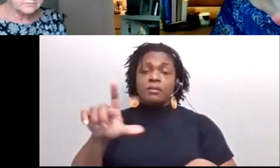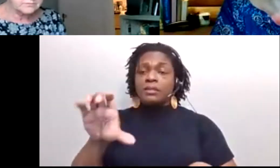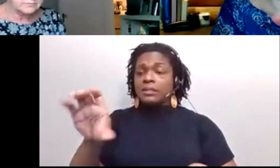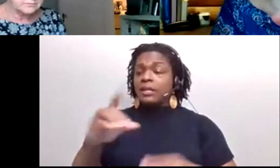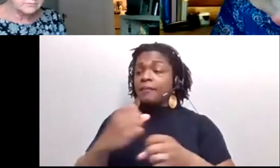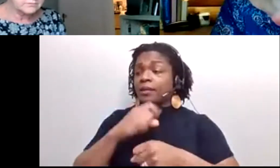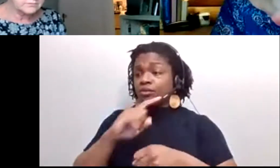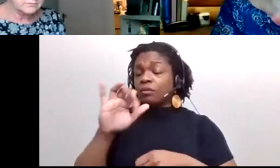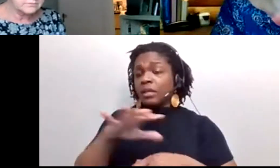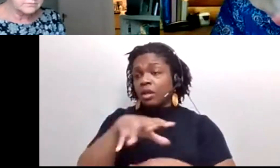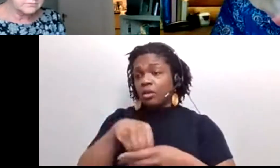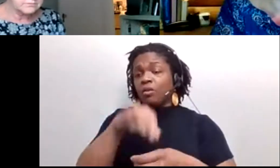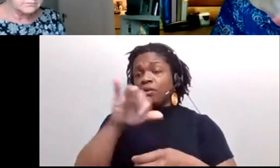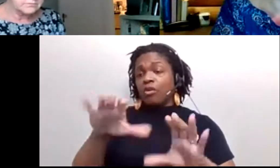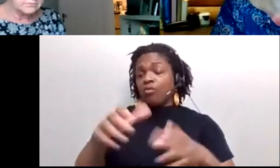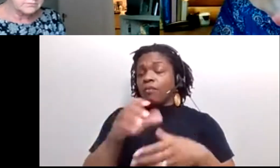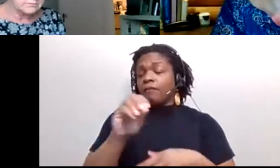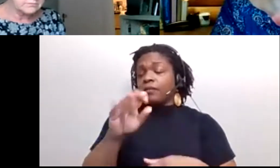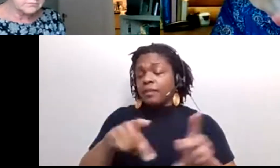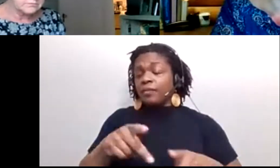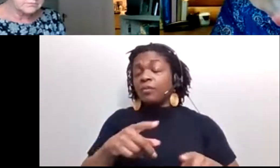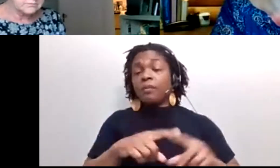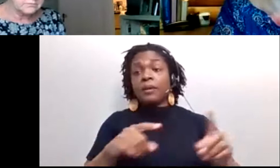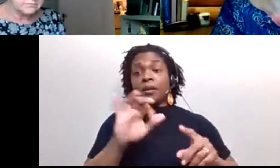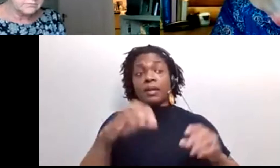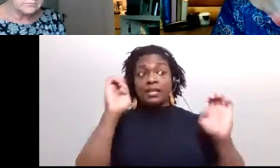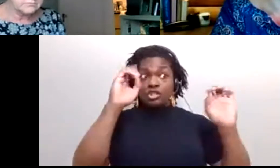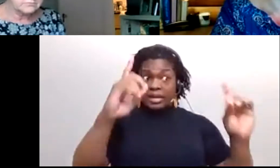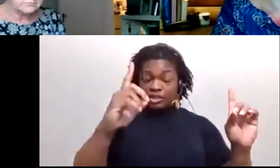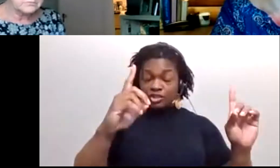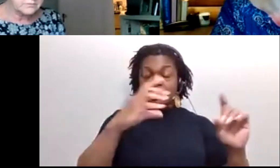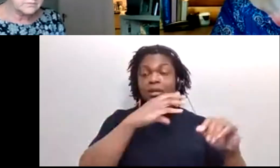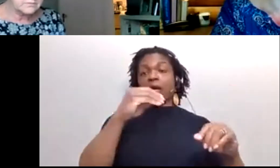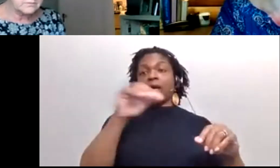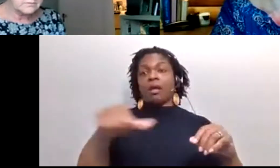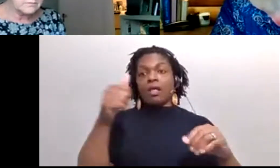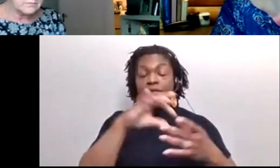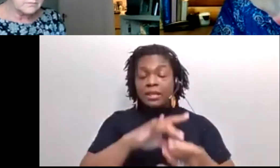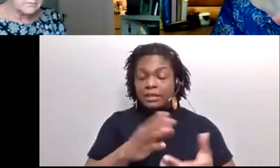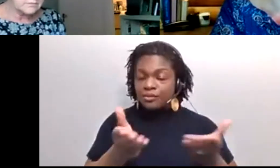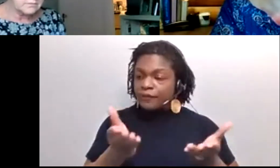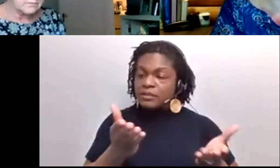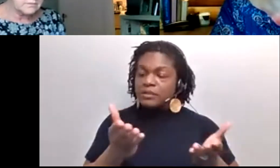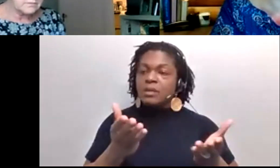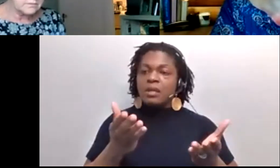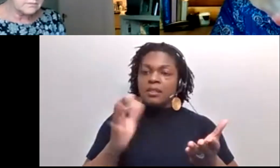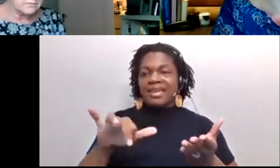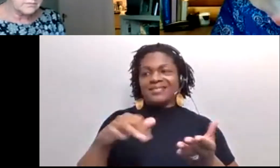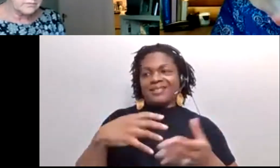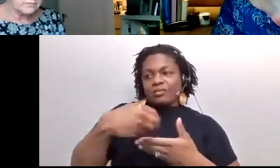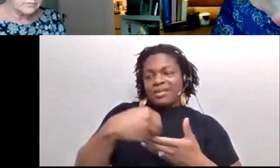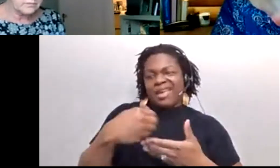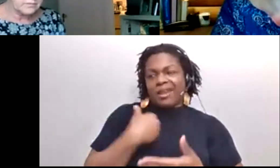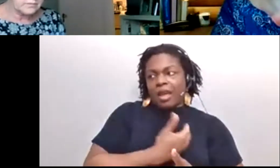including this demographic. As far as education and those types of other related services is outside a bit of